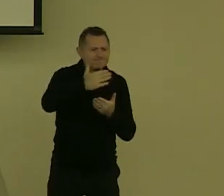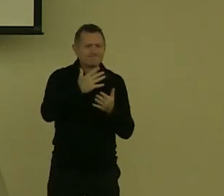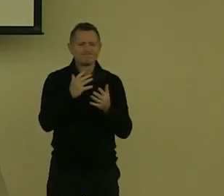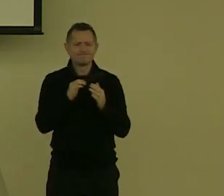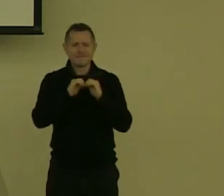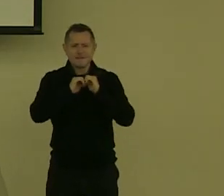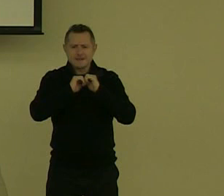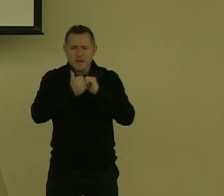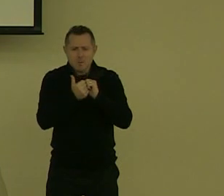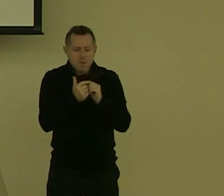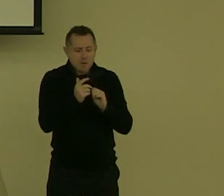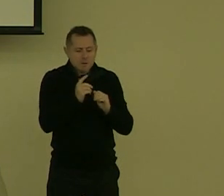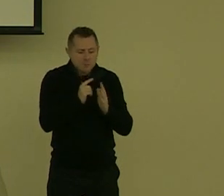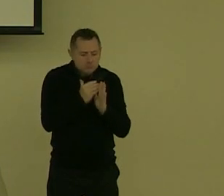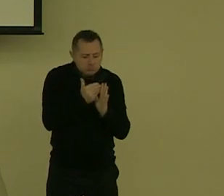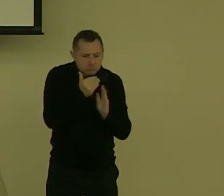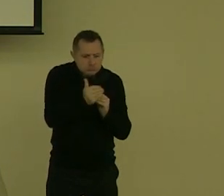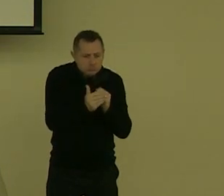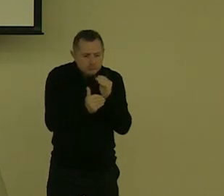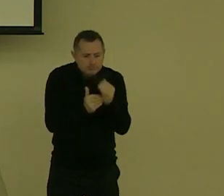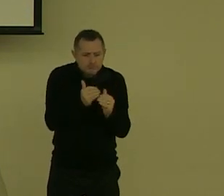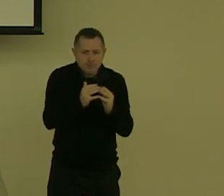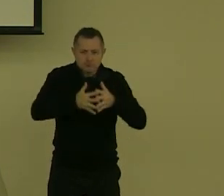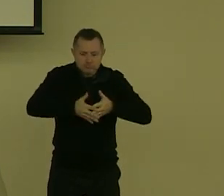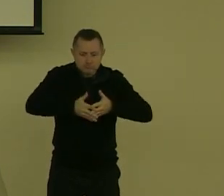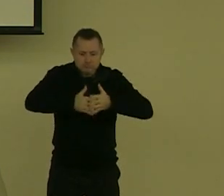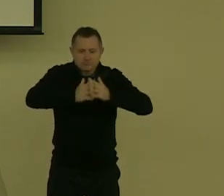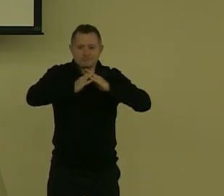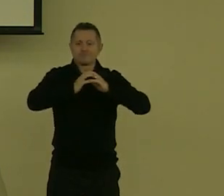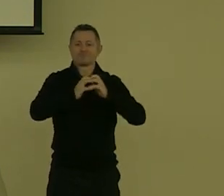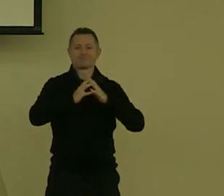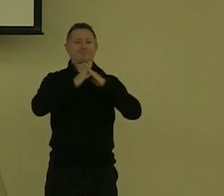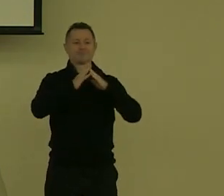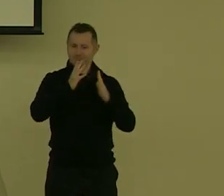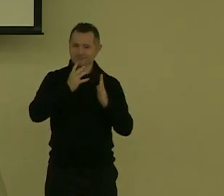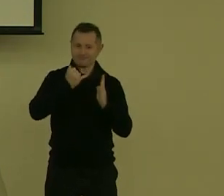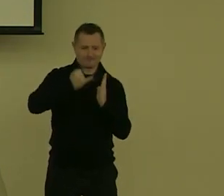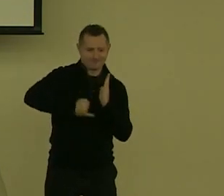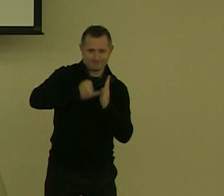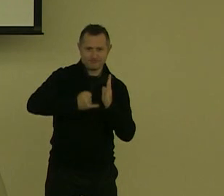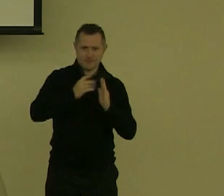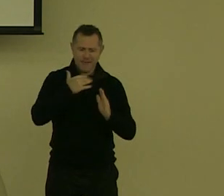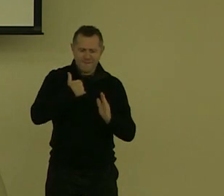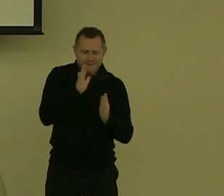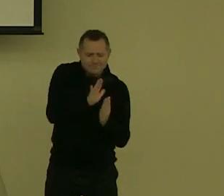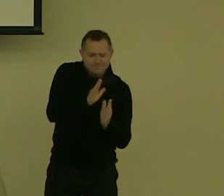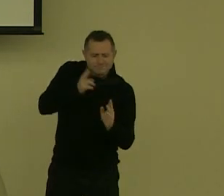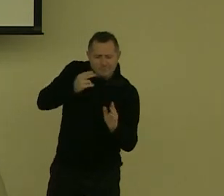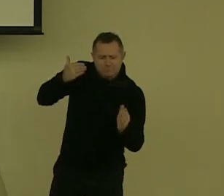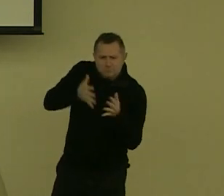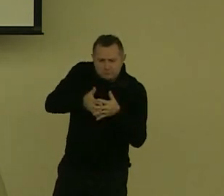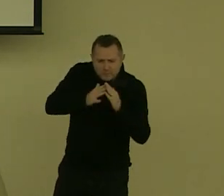as the founder of Kitchen Sink Press from 1969 onwards. We just added the papers of Howard